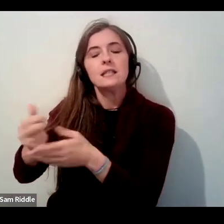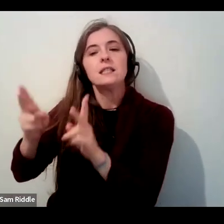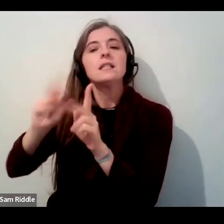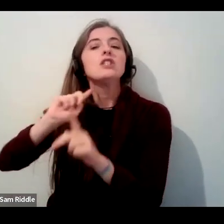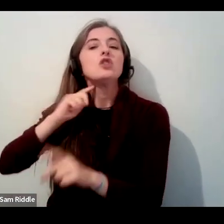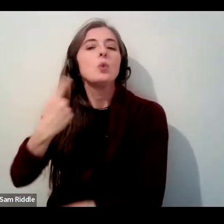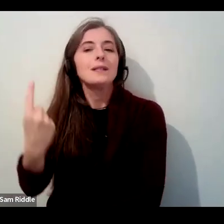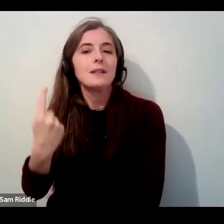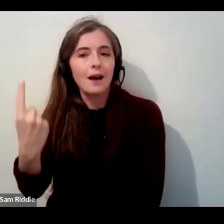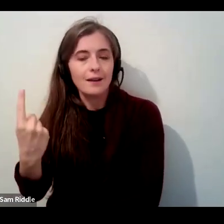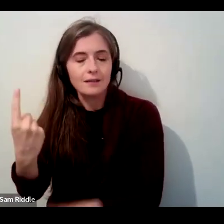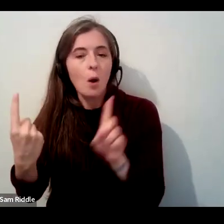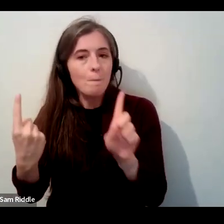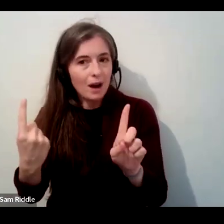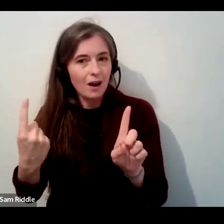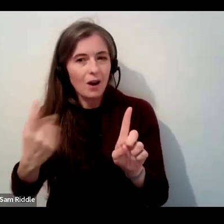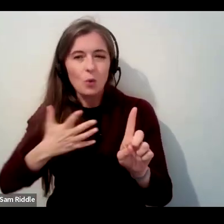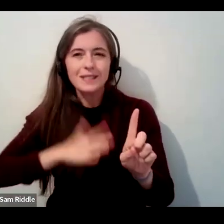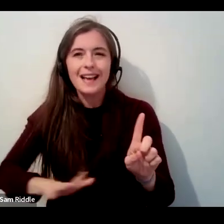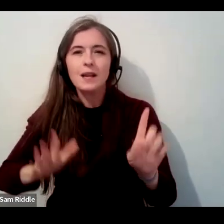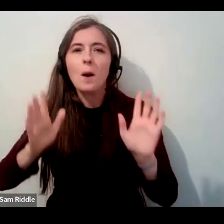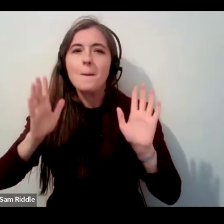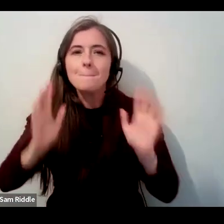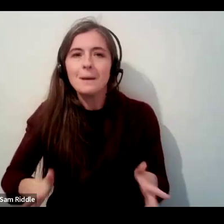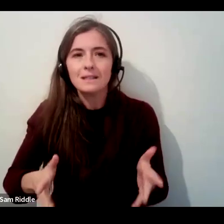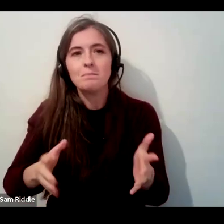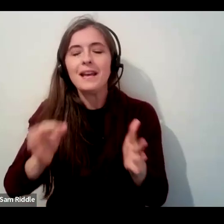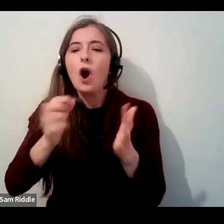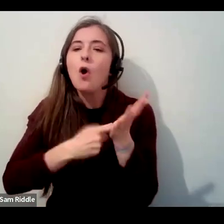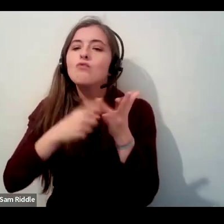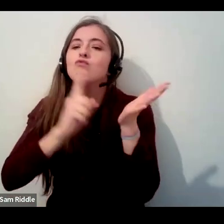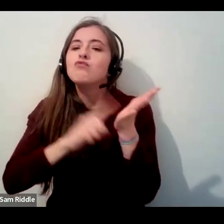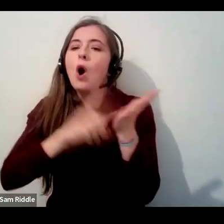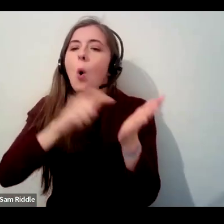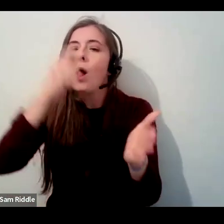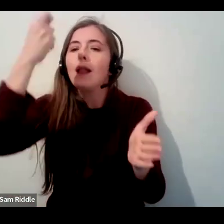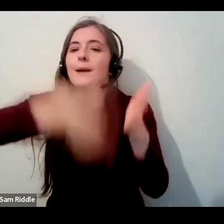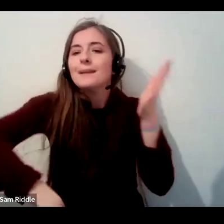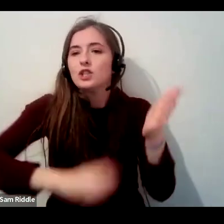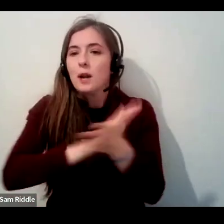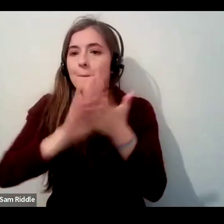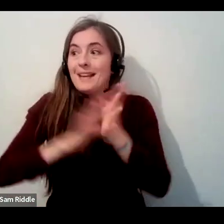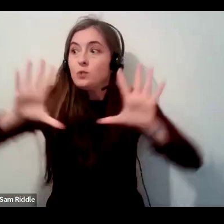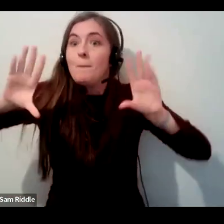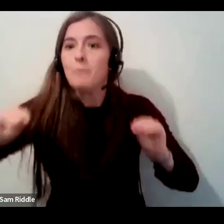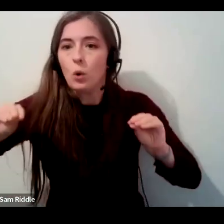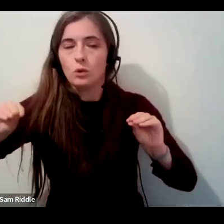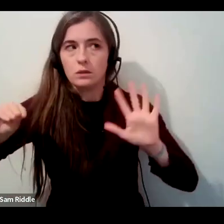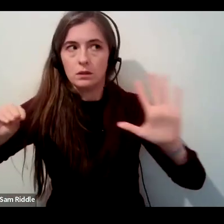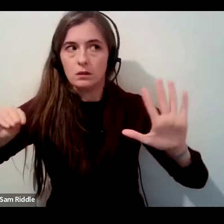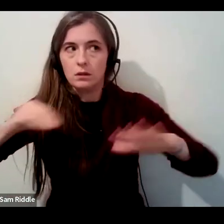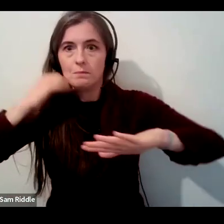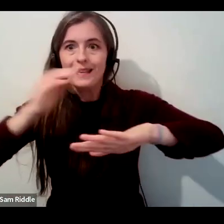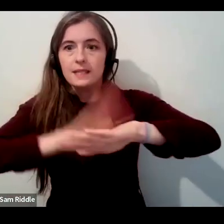happen next is a royal commission. There needs to be a pause, a stop, so that there's time to look at